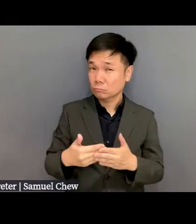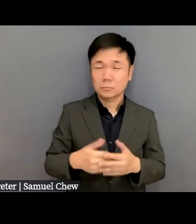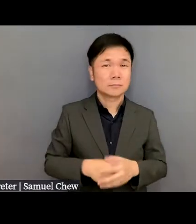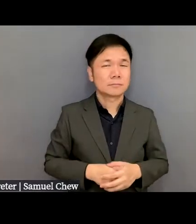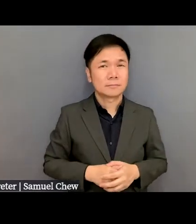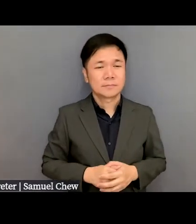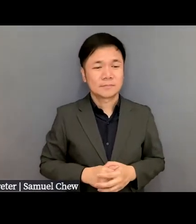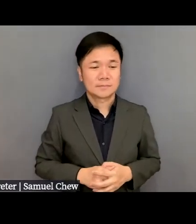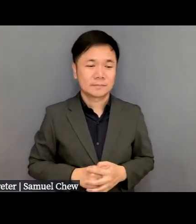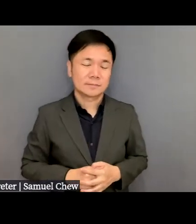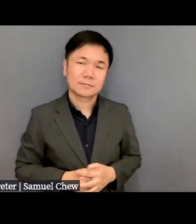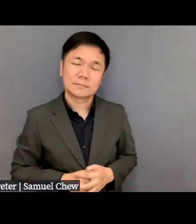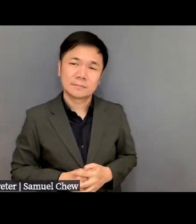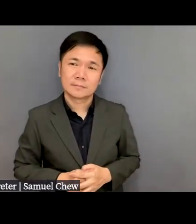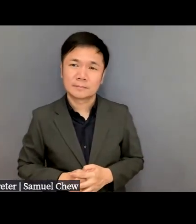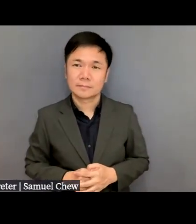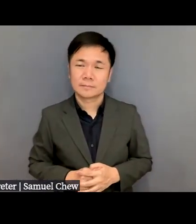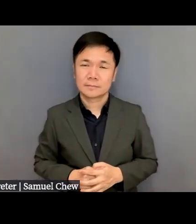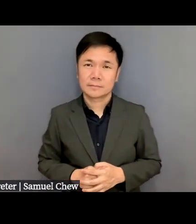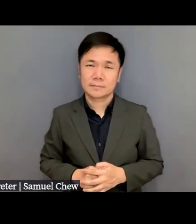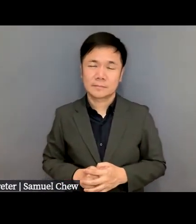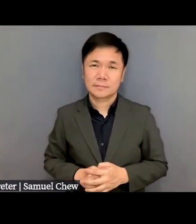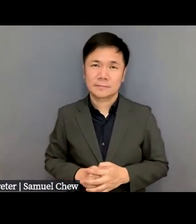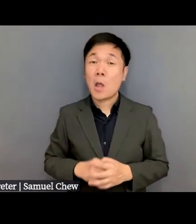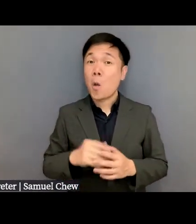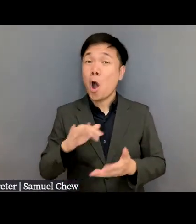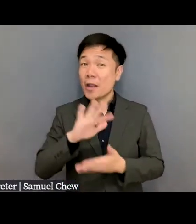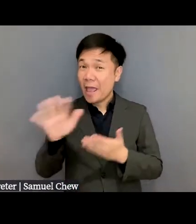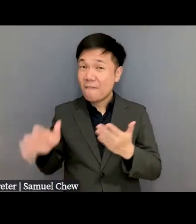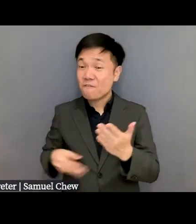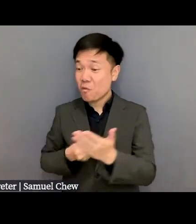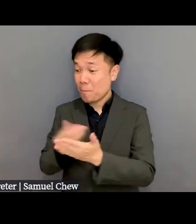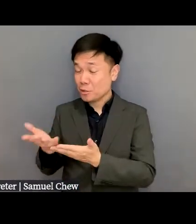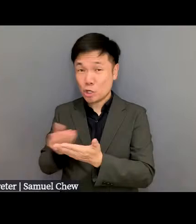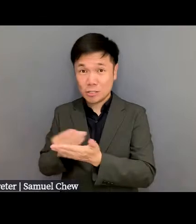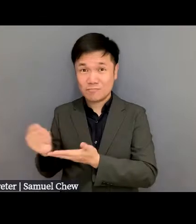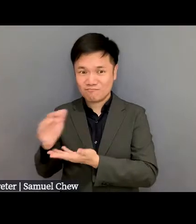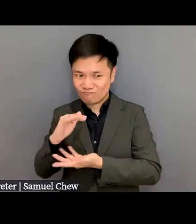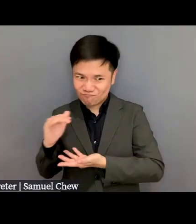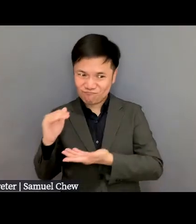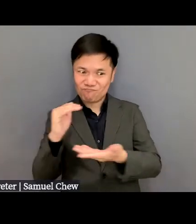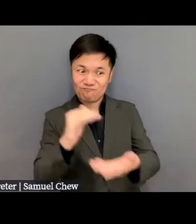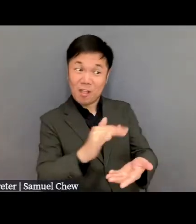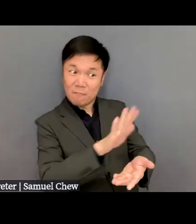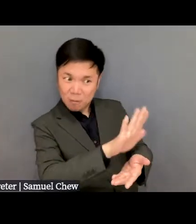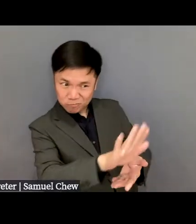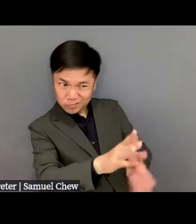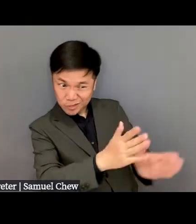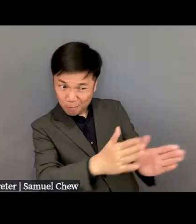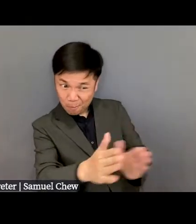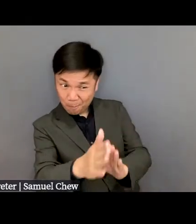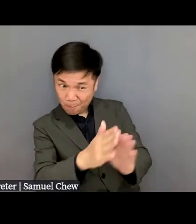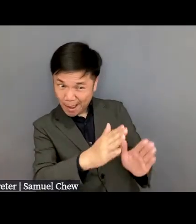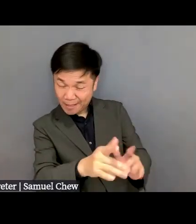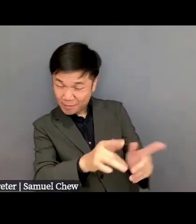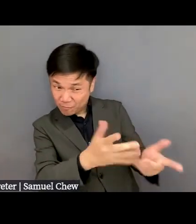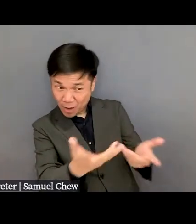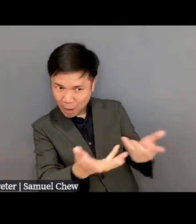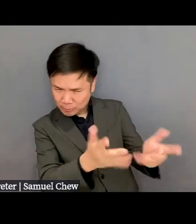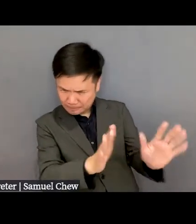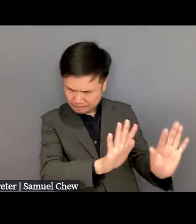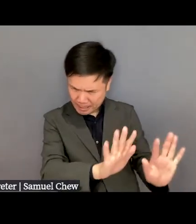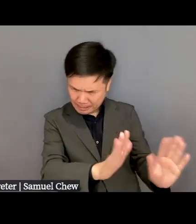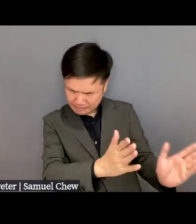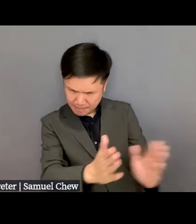we gave it to the consultants to make sure when they went for stakeholder engagement, we were